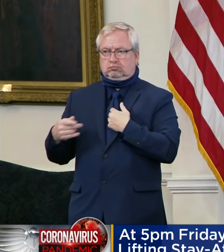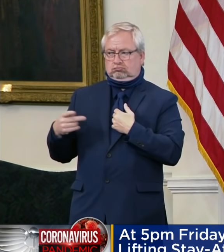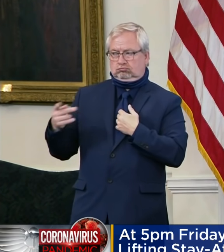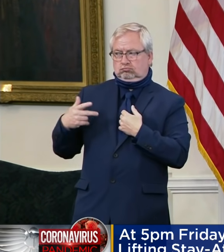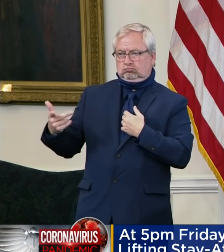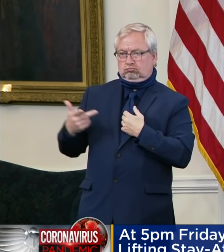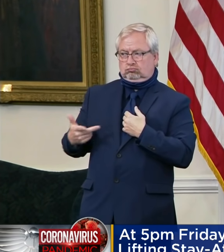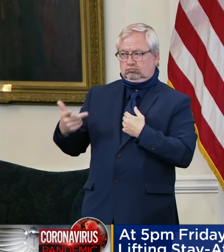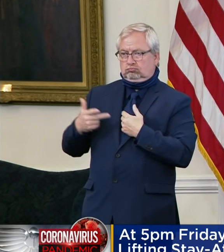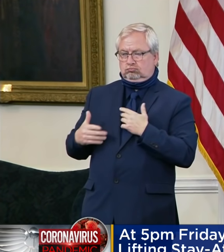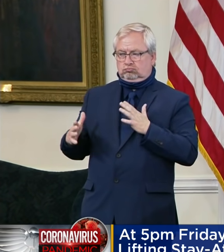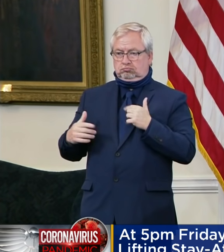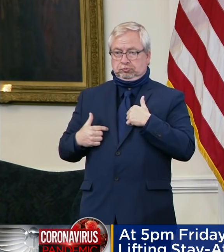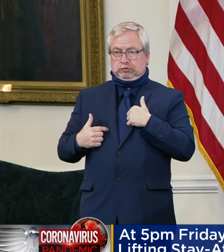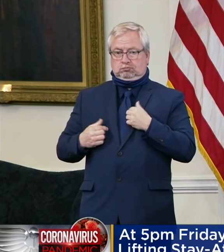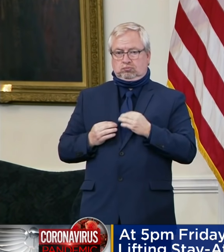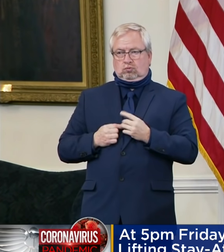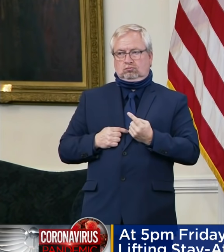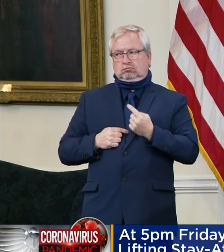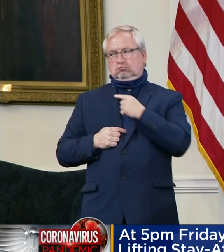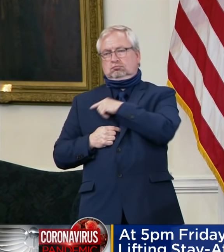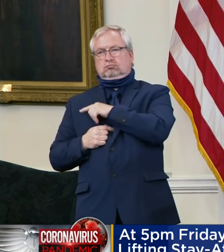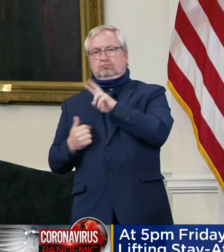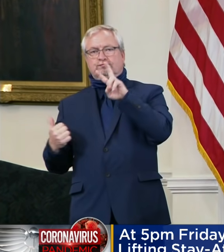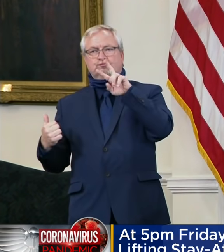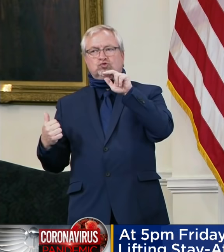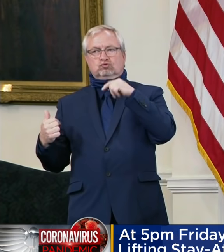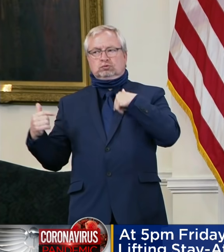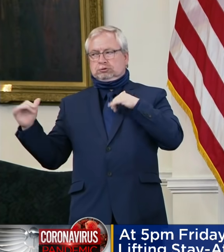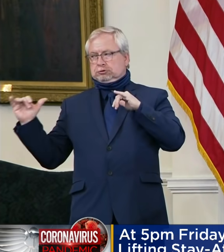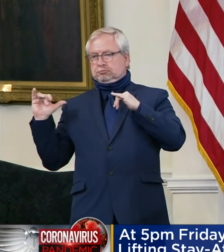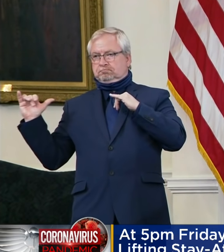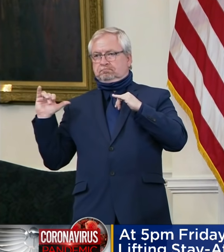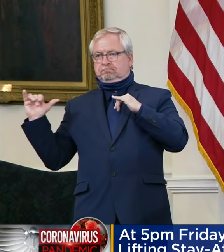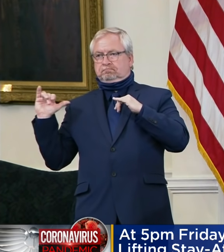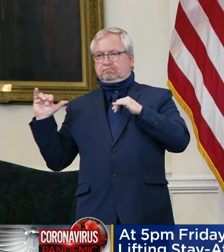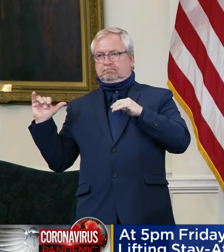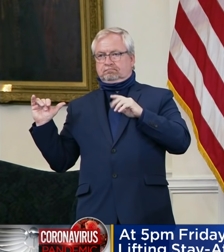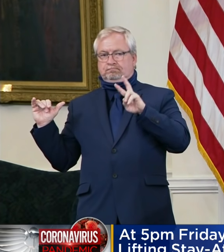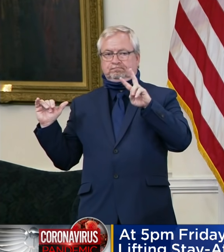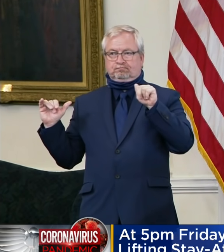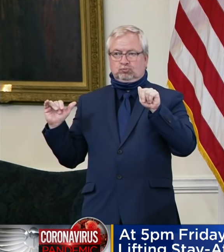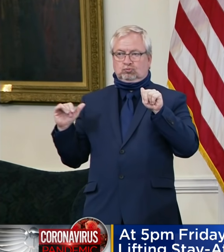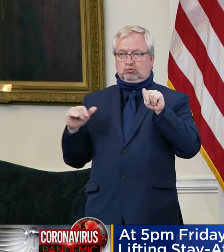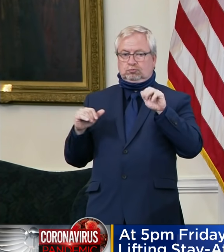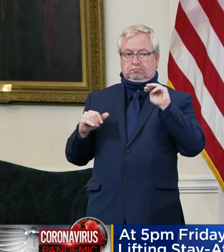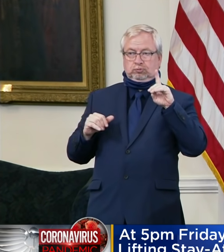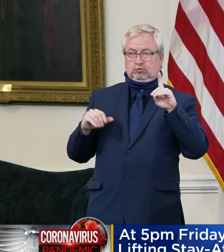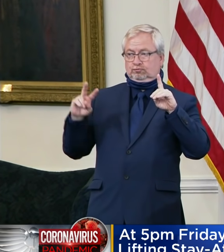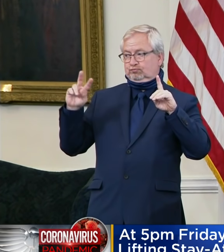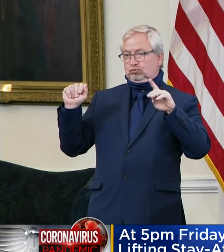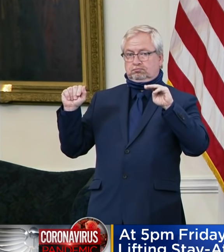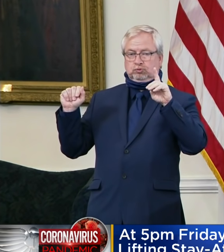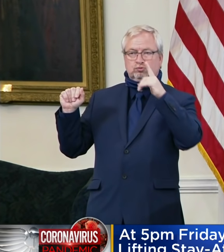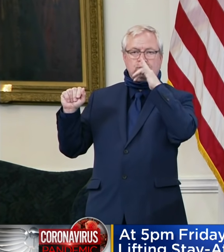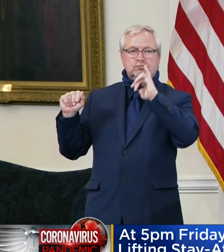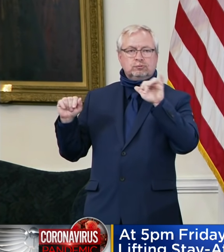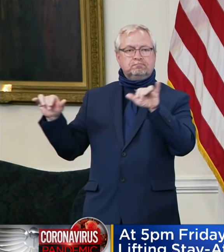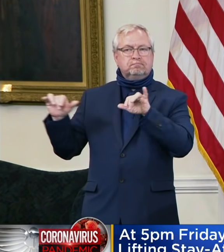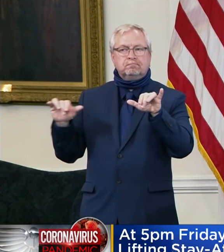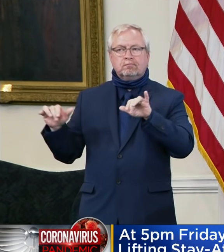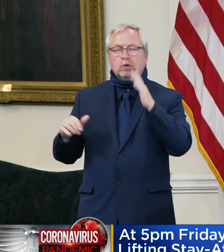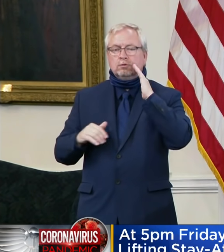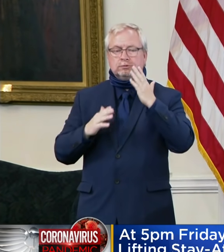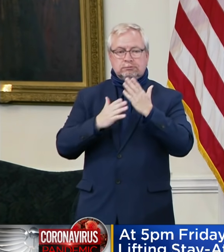we're more alike, right? We have urban and suburban and rural areas, whereas the district is simply an urban area.